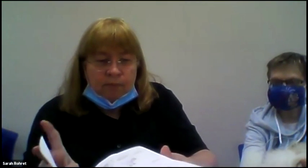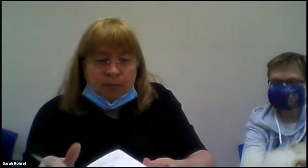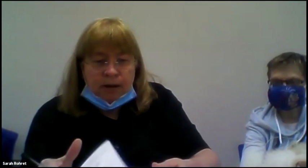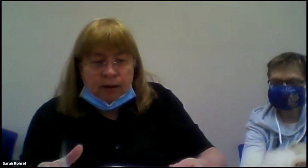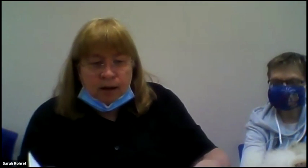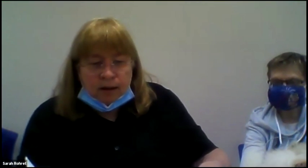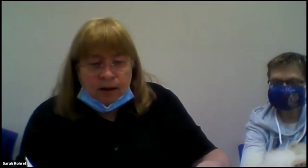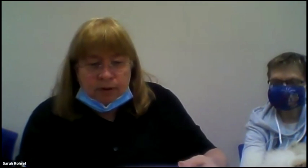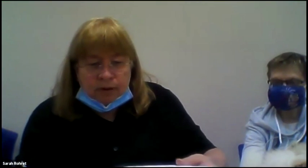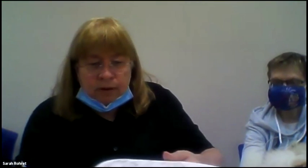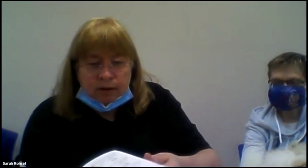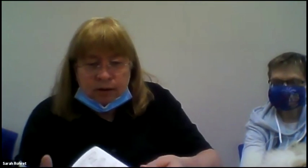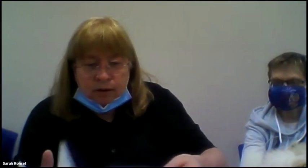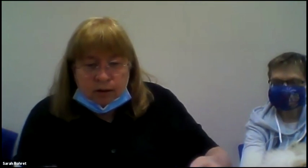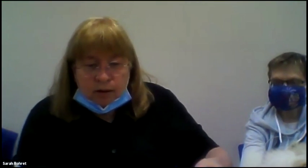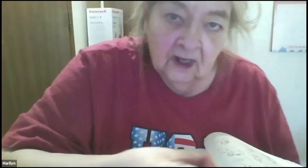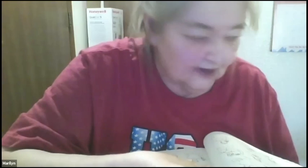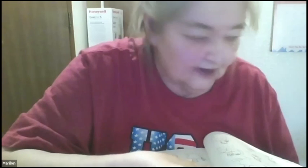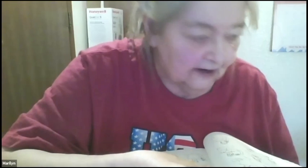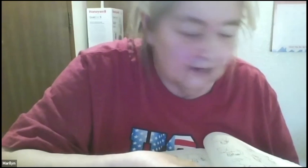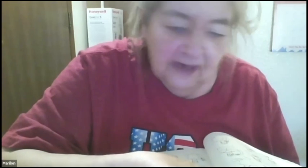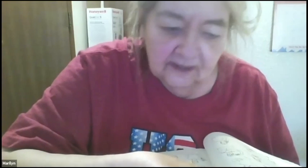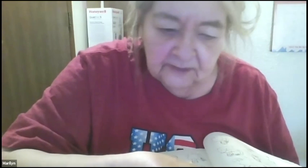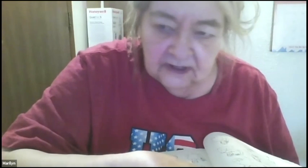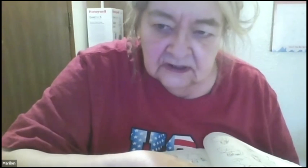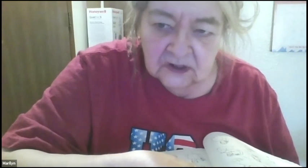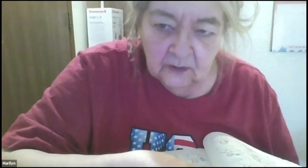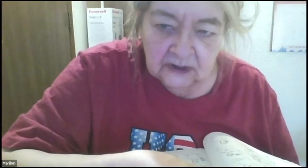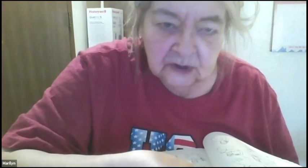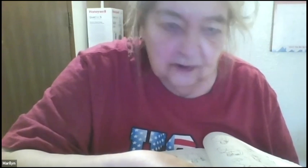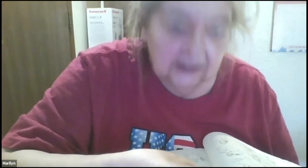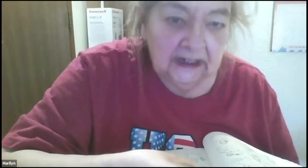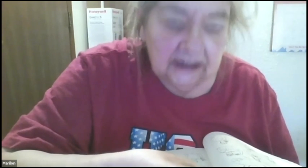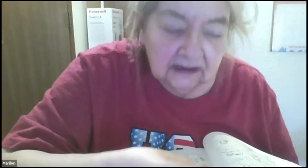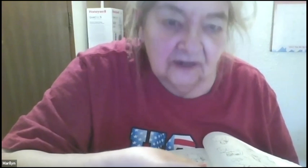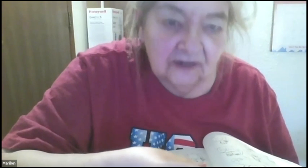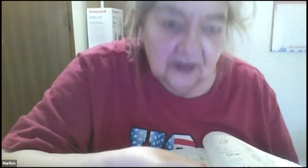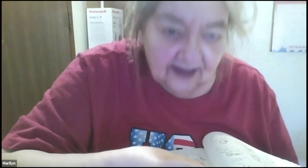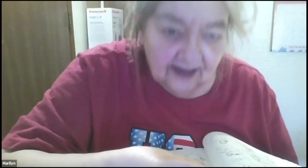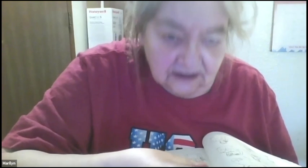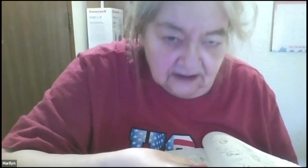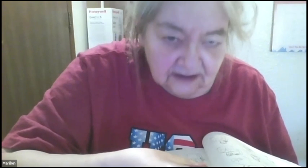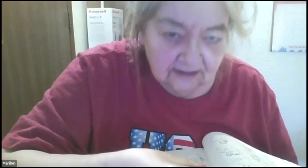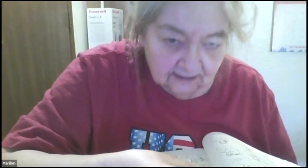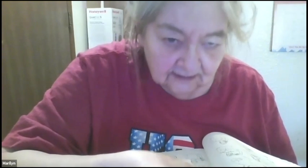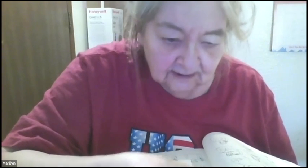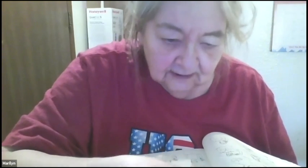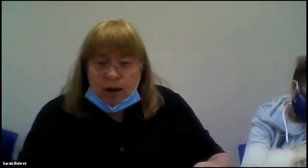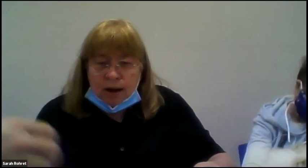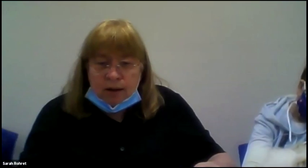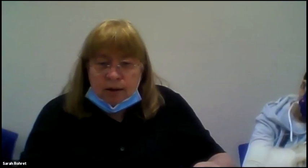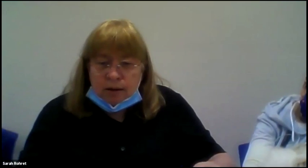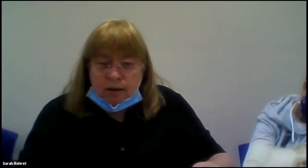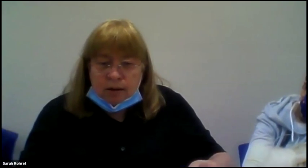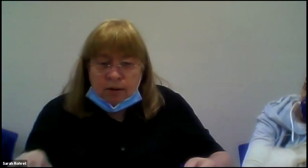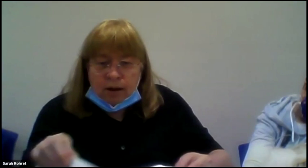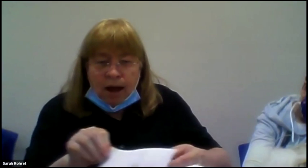Woody's not that one. I'm sorry about being so much trouble in getting to the class. Oh, that's okay. You got